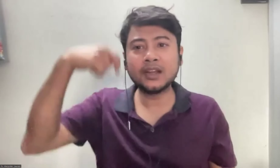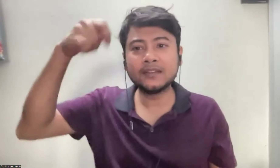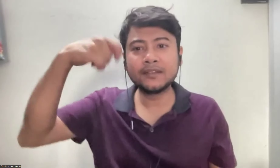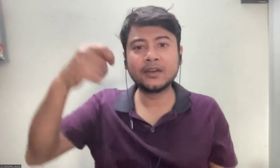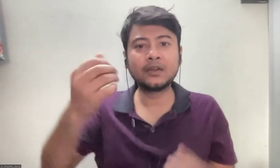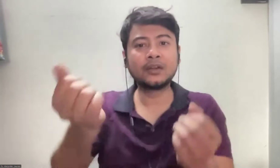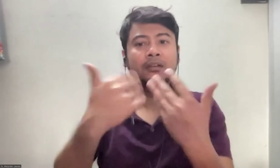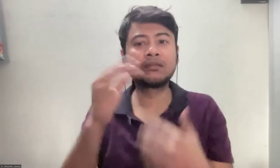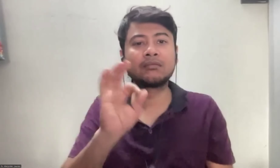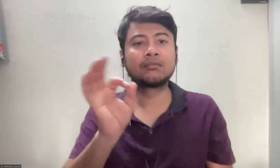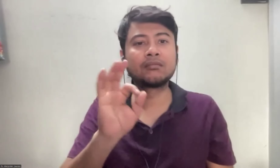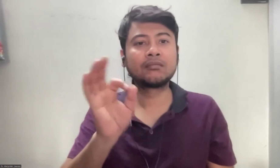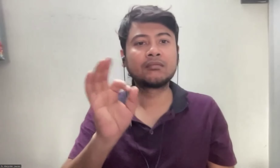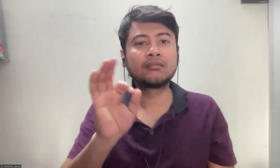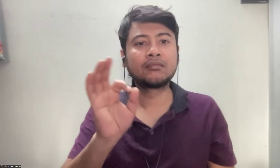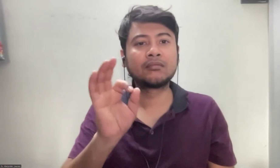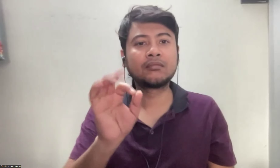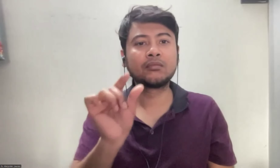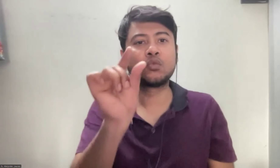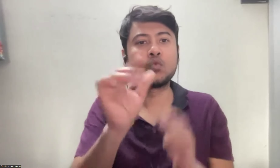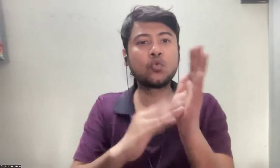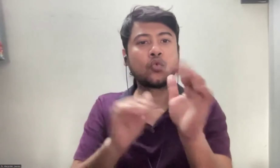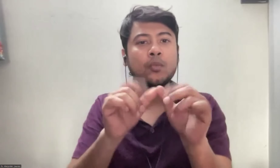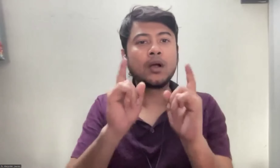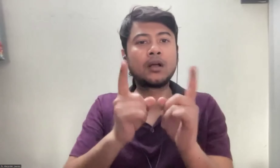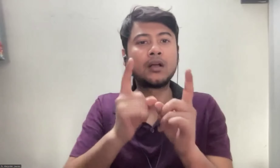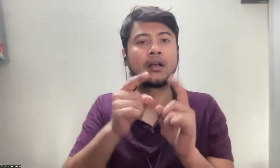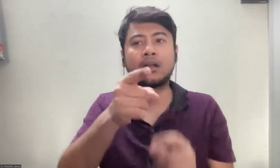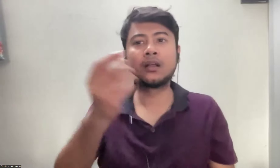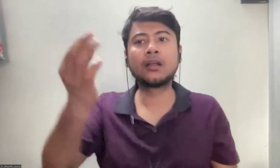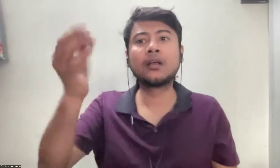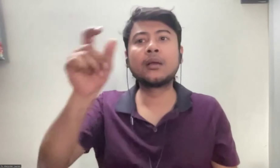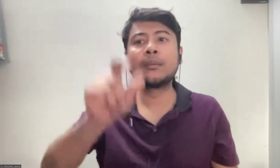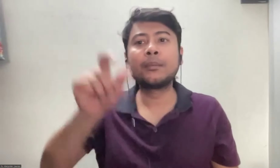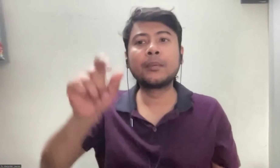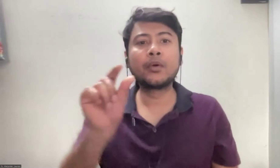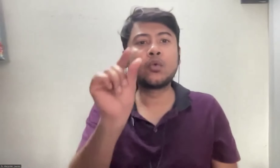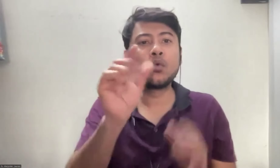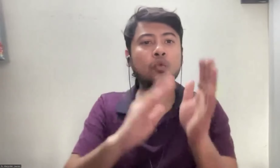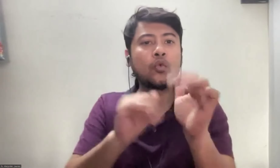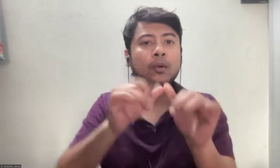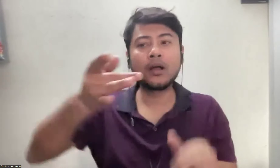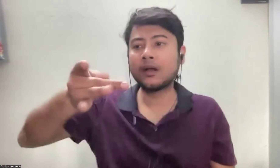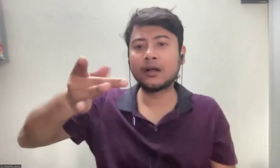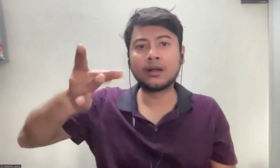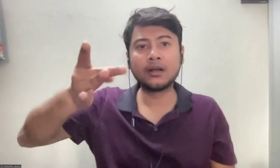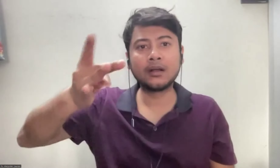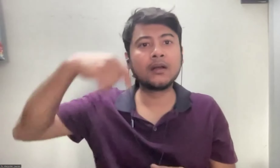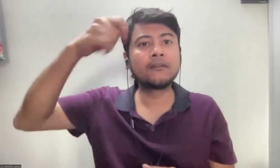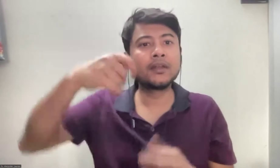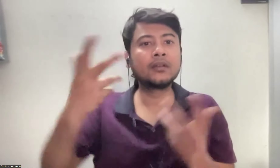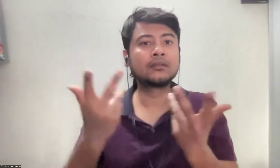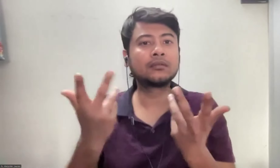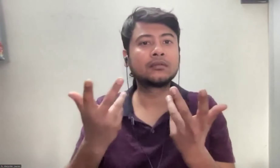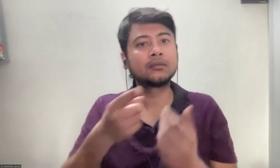sending a video about how to do japa for the newcomers. So Uma has not sent it as yet. So she had promised